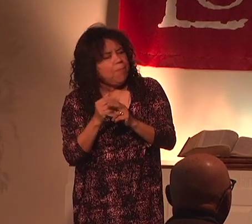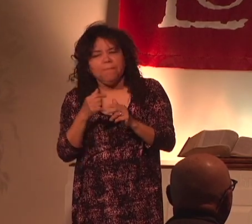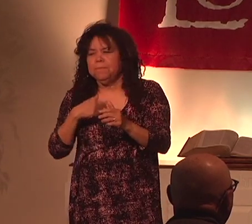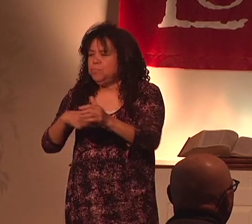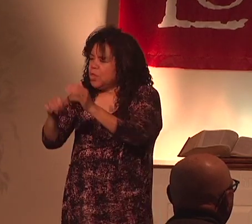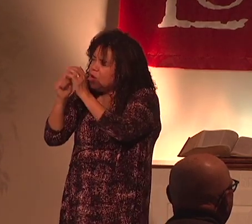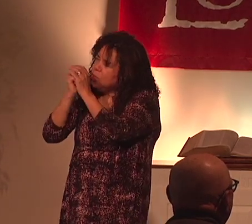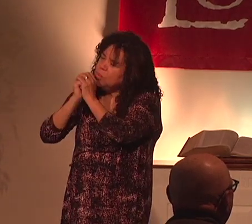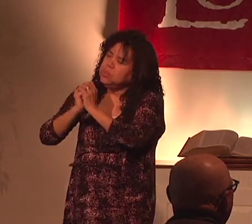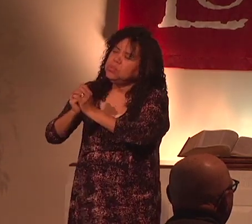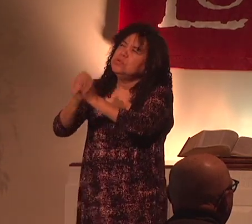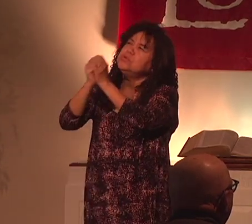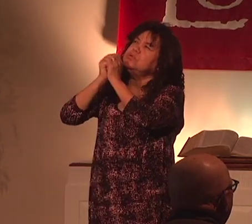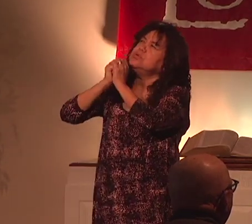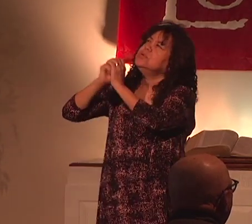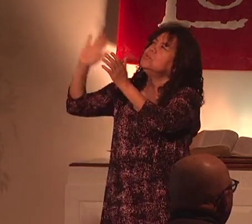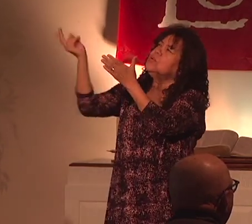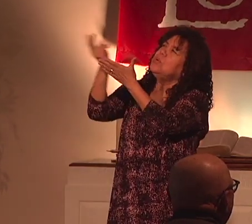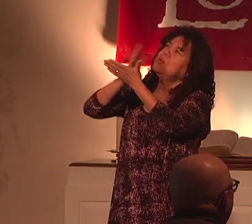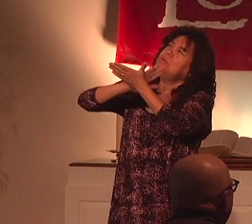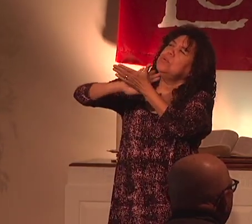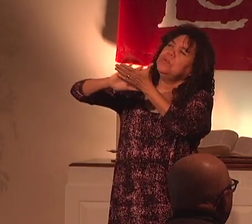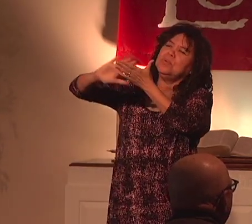your holy name